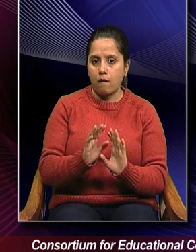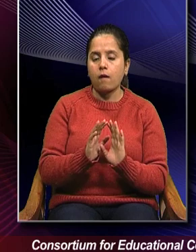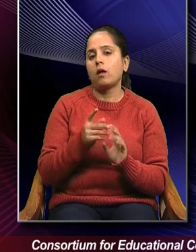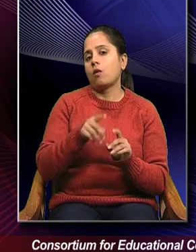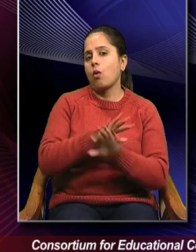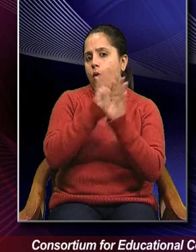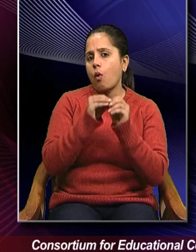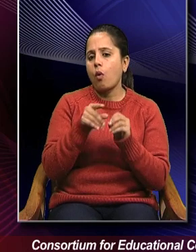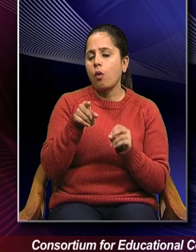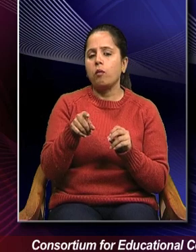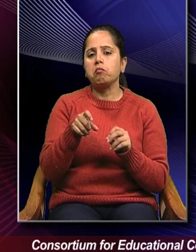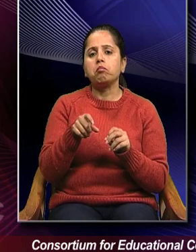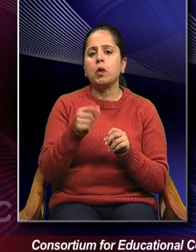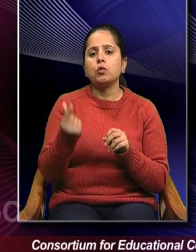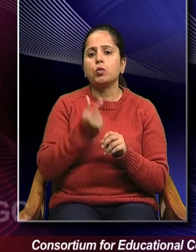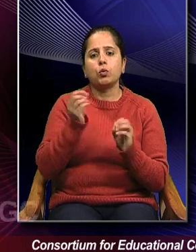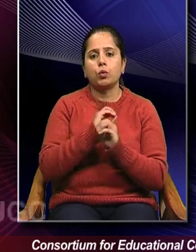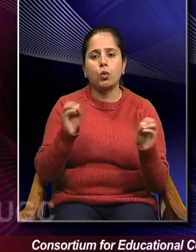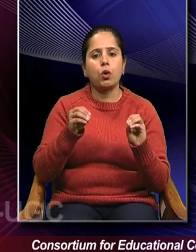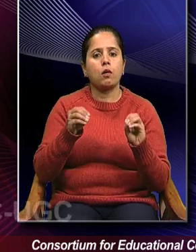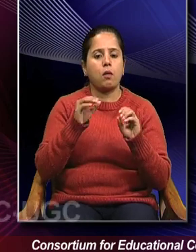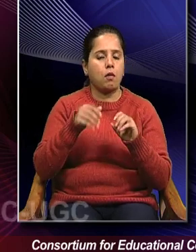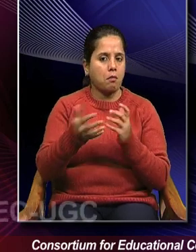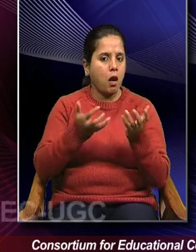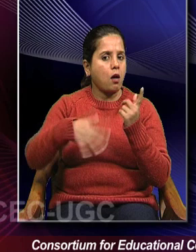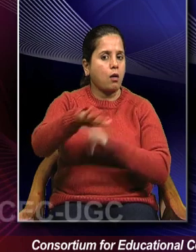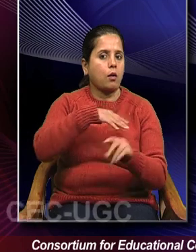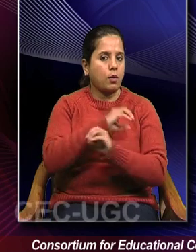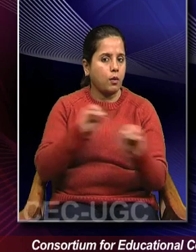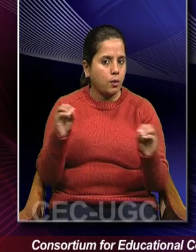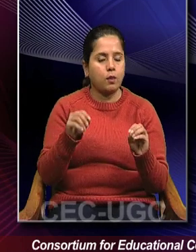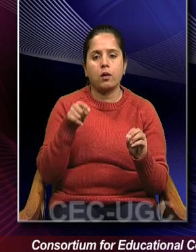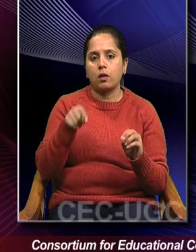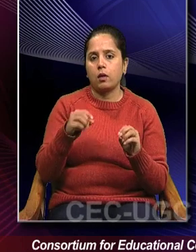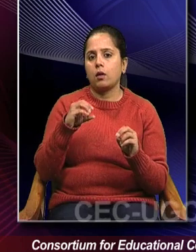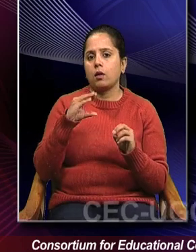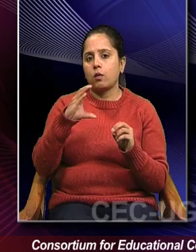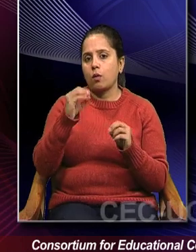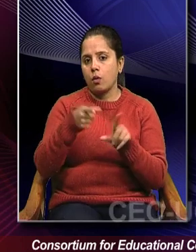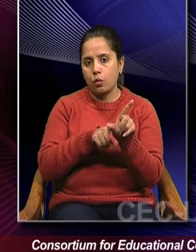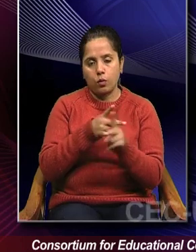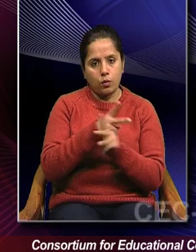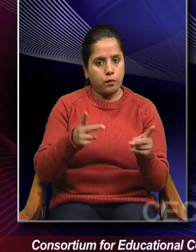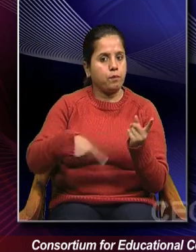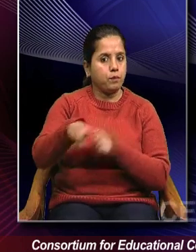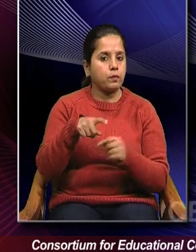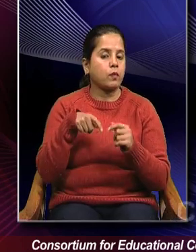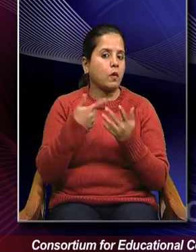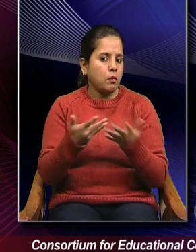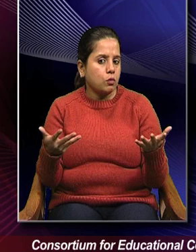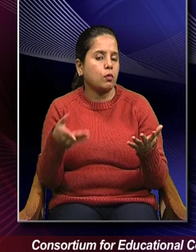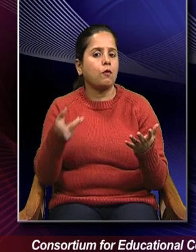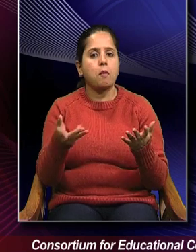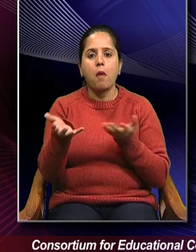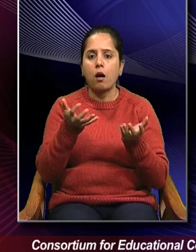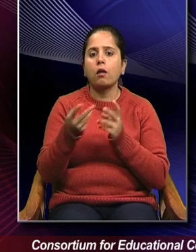of them, they could not be consumed within the home markets. So, these colonies also served as sources of the markets as